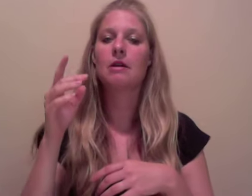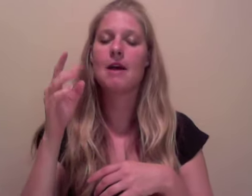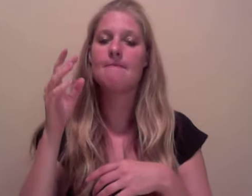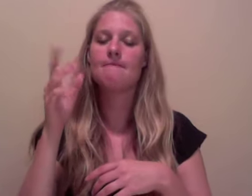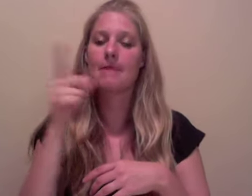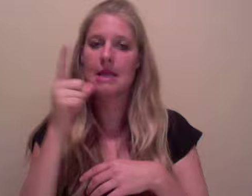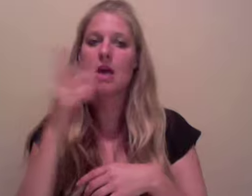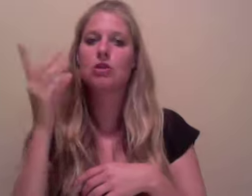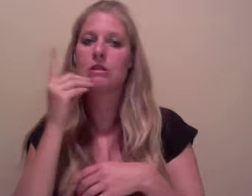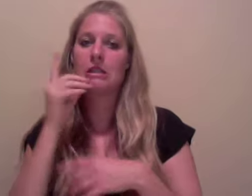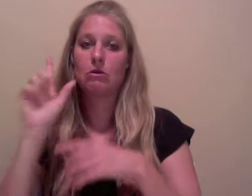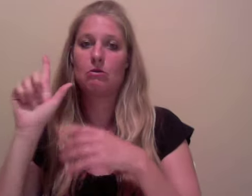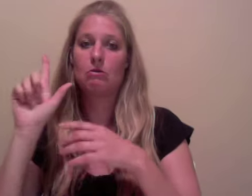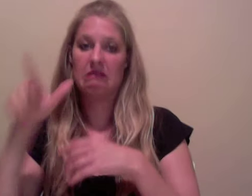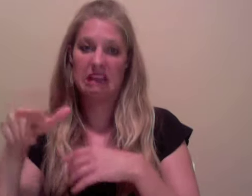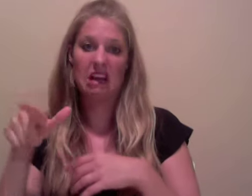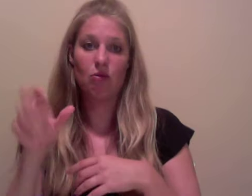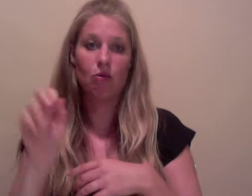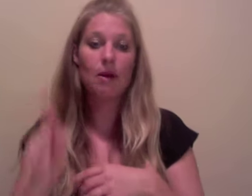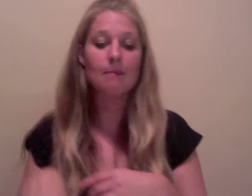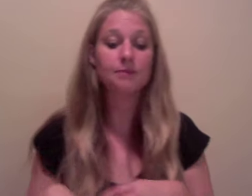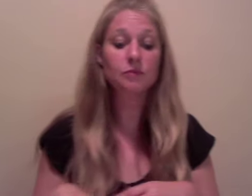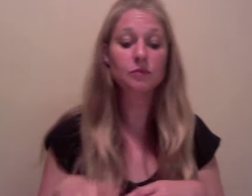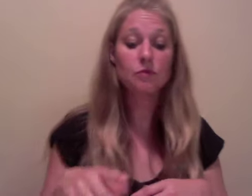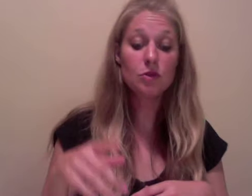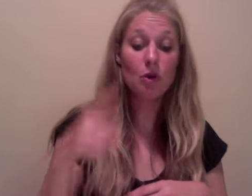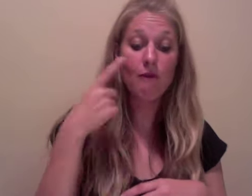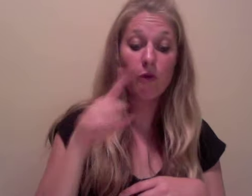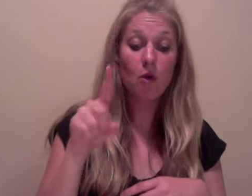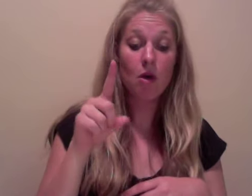see lunch and dinner later, okay?